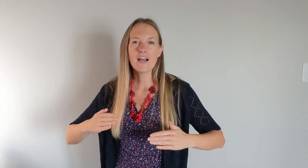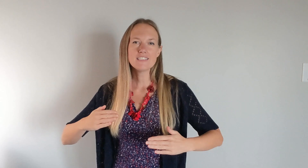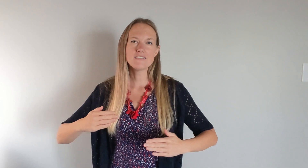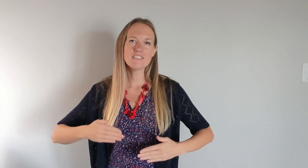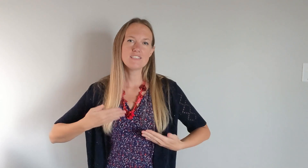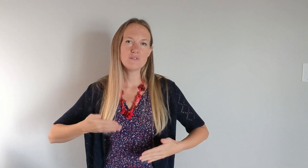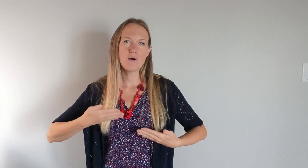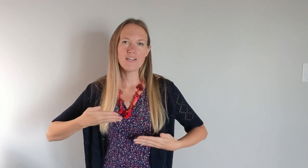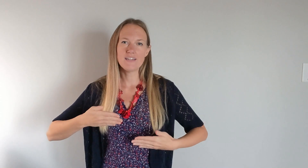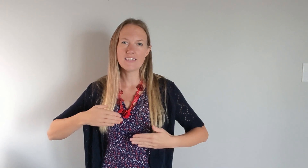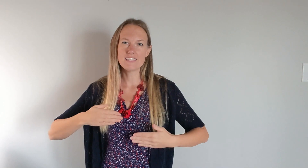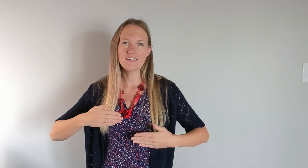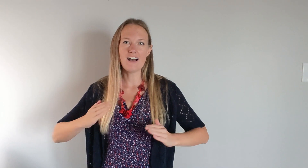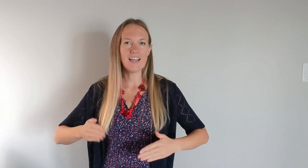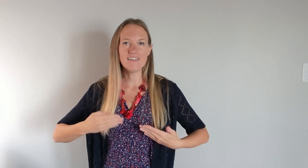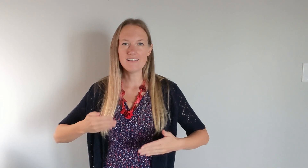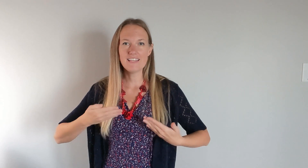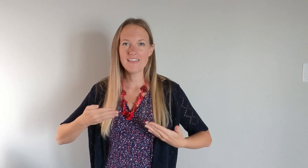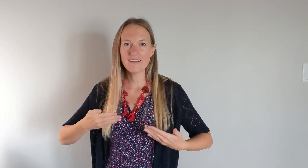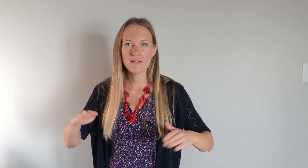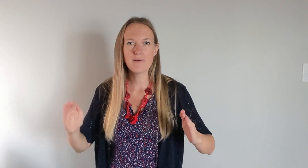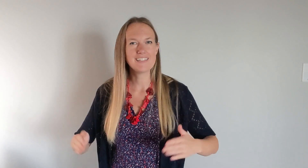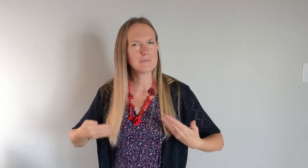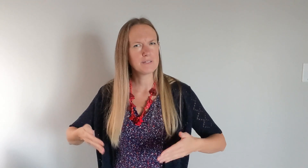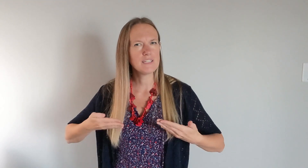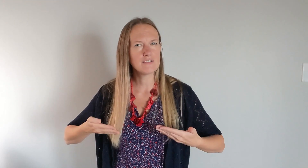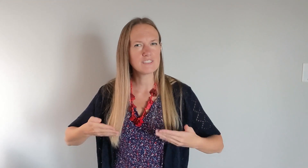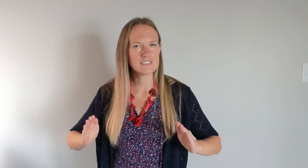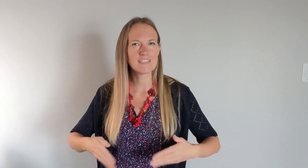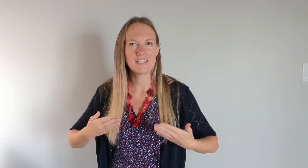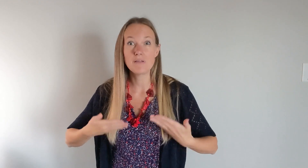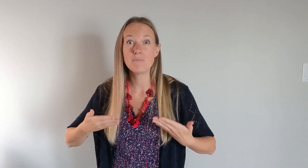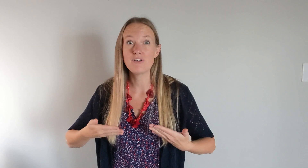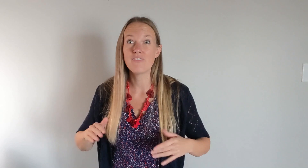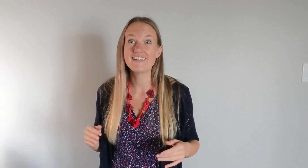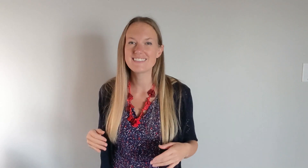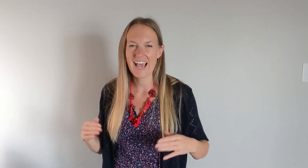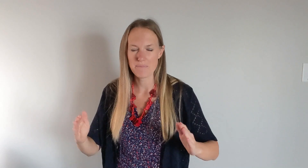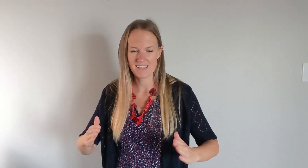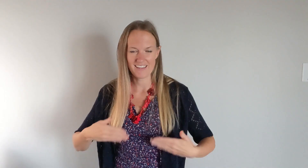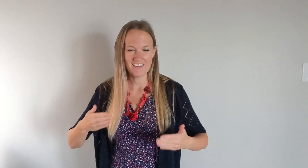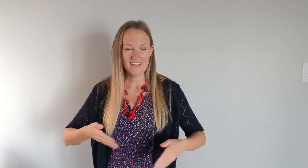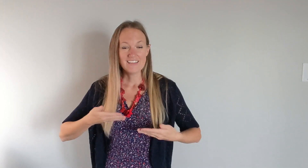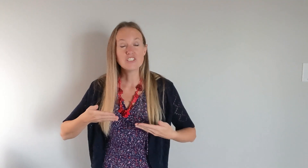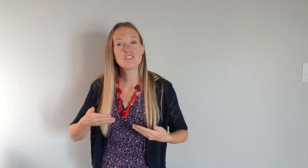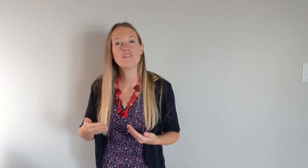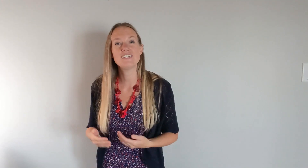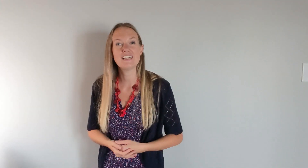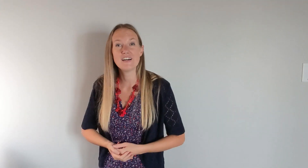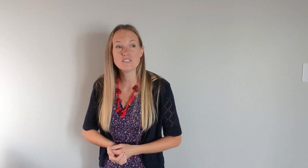I generally do one that's a little higher than the other, but it's a pretty universal sign that people know that's happy. Okay, there's joy in the house of